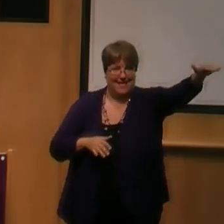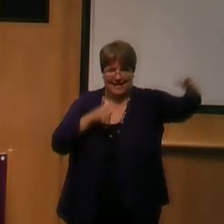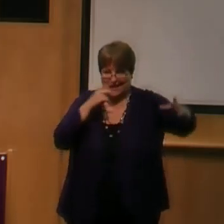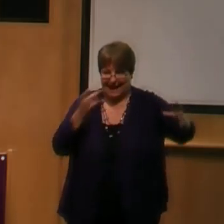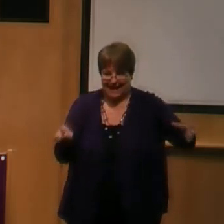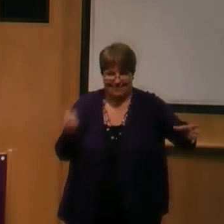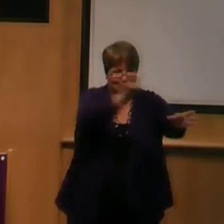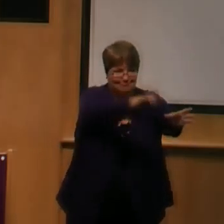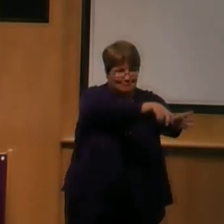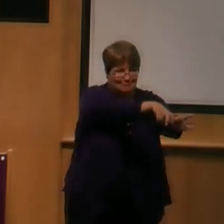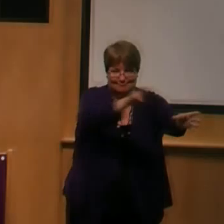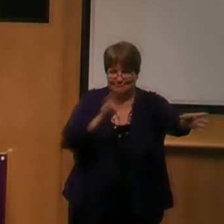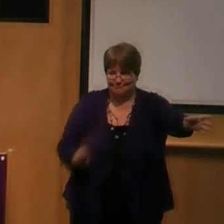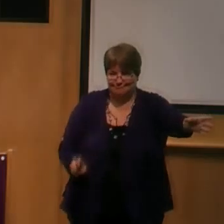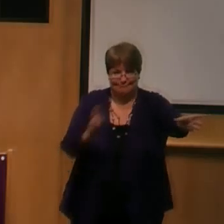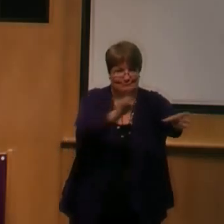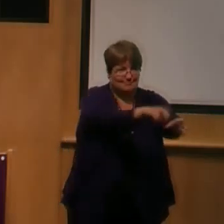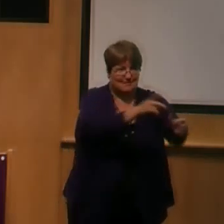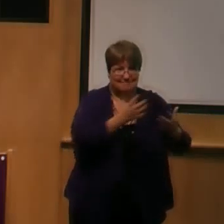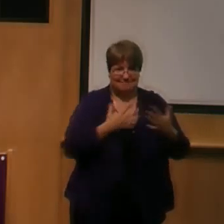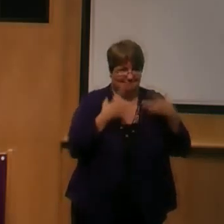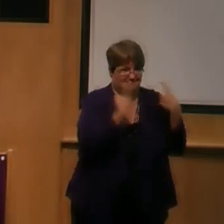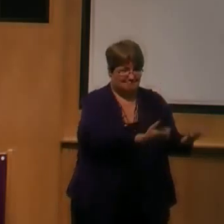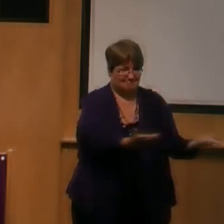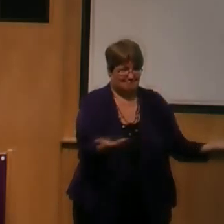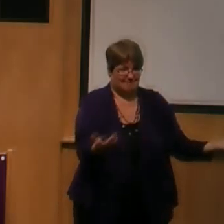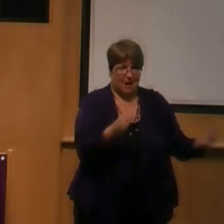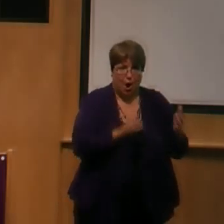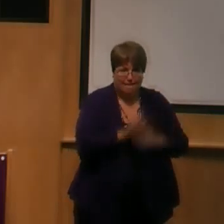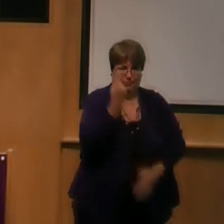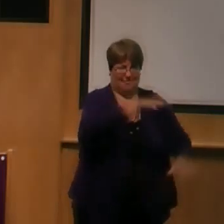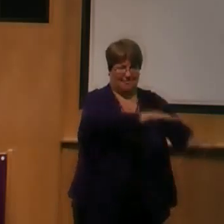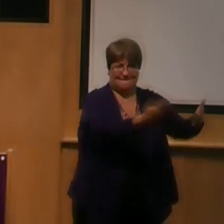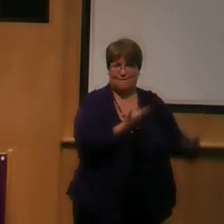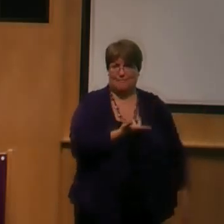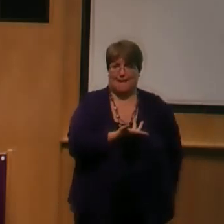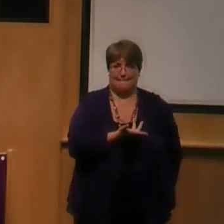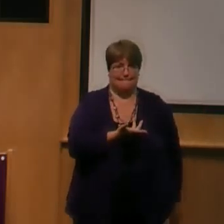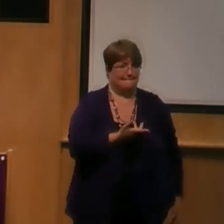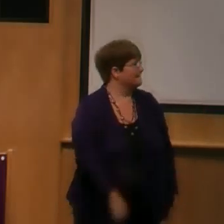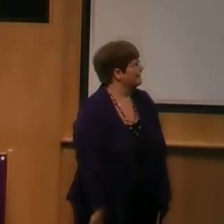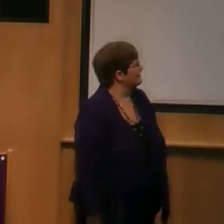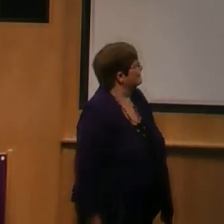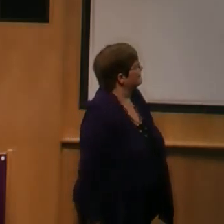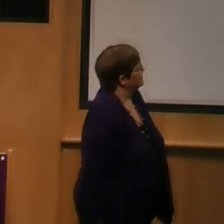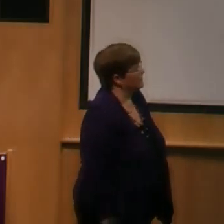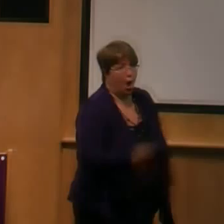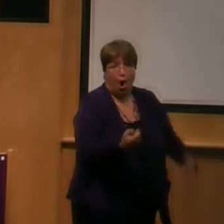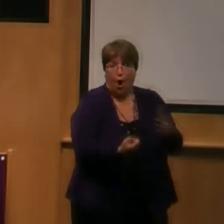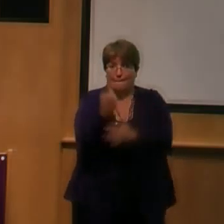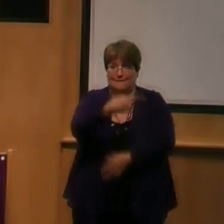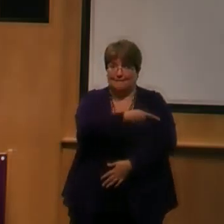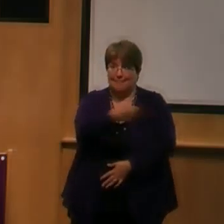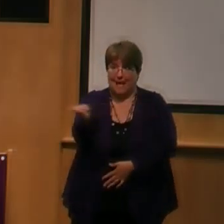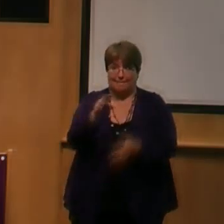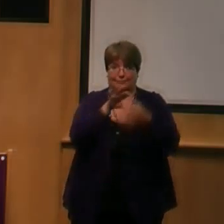Through the information itself, which can help you get them, but lots of areas, which are definitely there for them, comes up from the